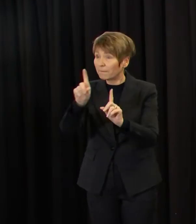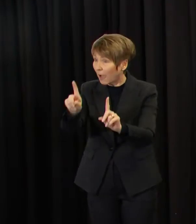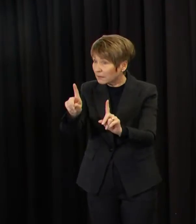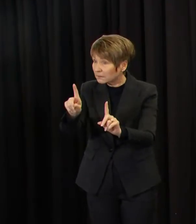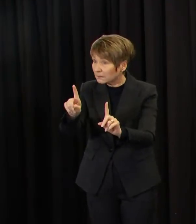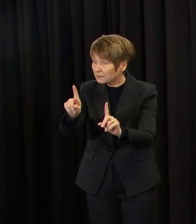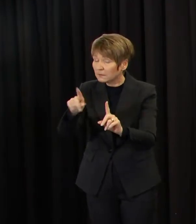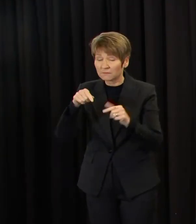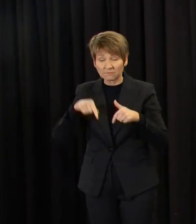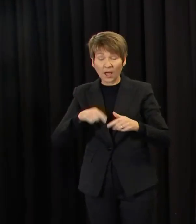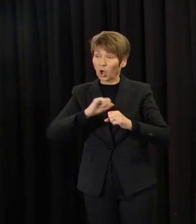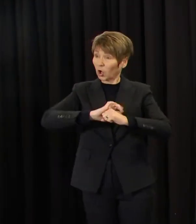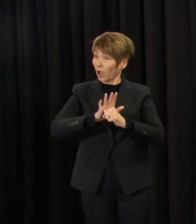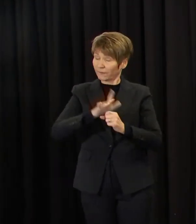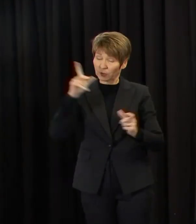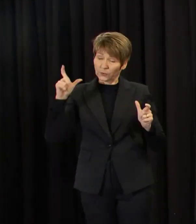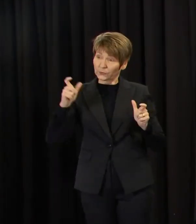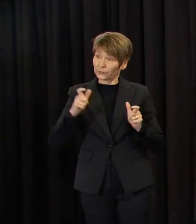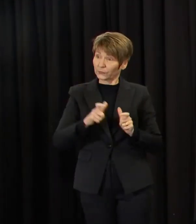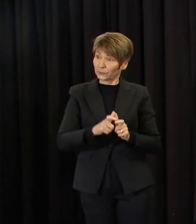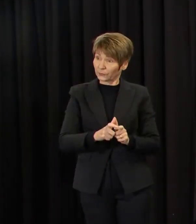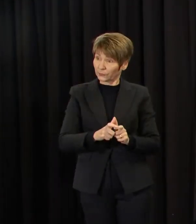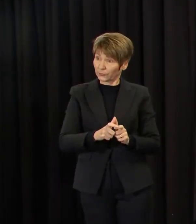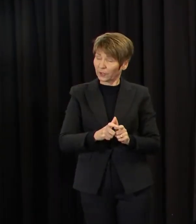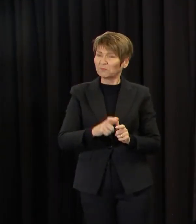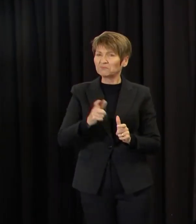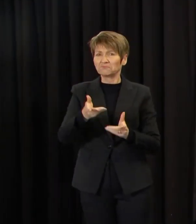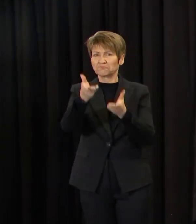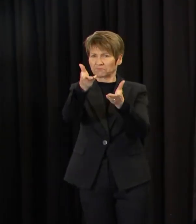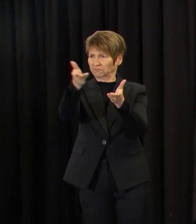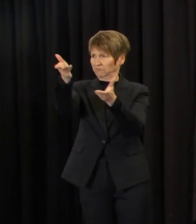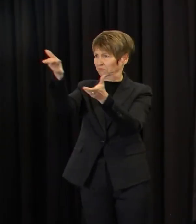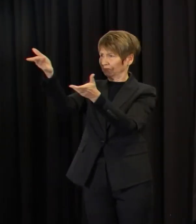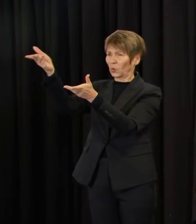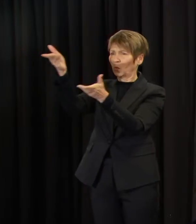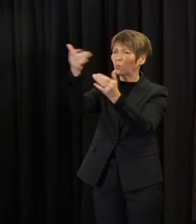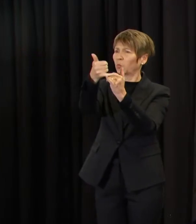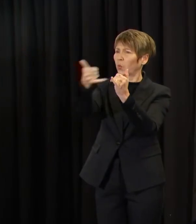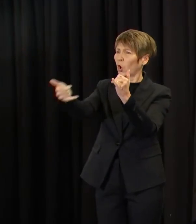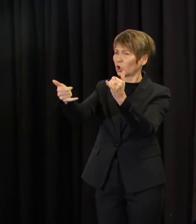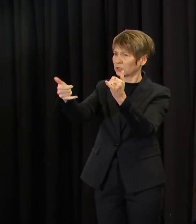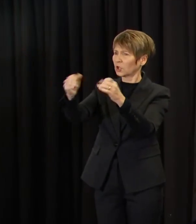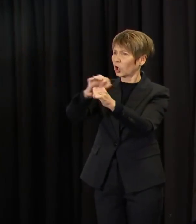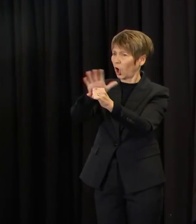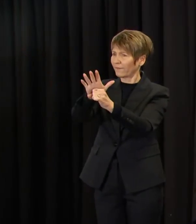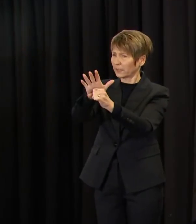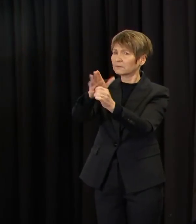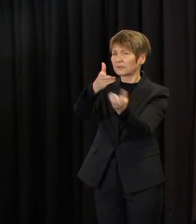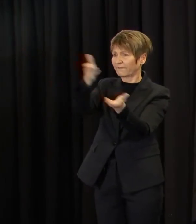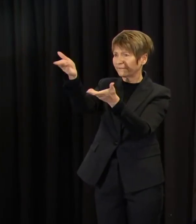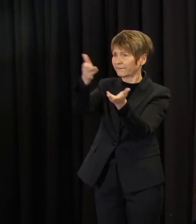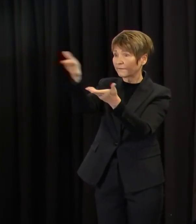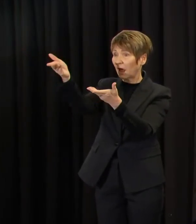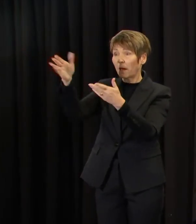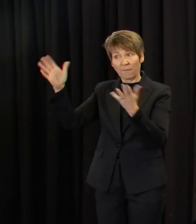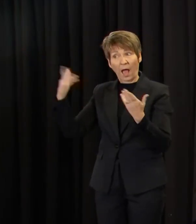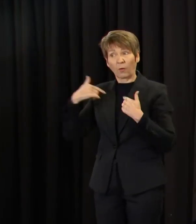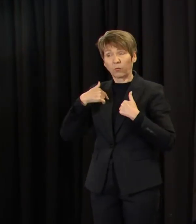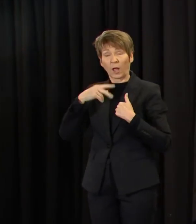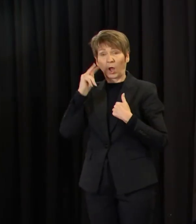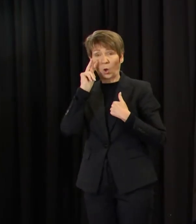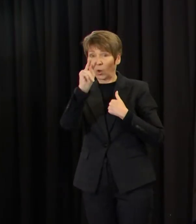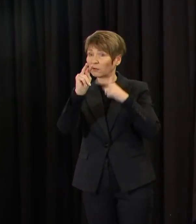greatest need to get the greatest amount of support. But you can't ignore the fact that New South Wales has received significant additional support. We don't begrudge them